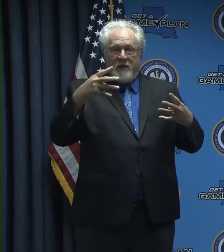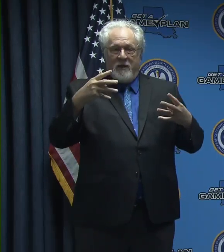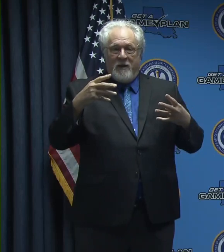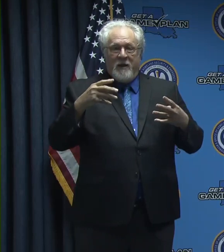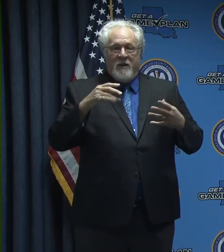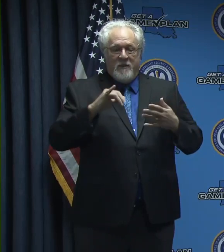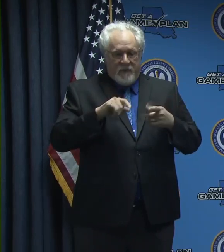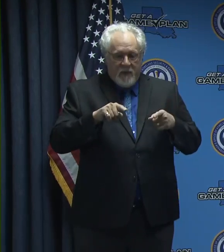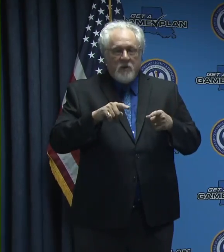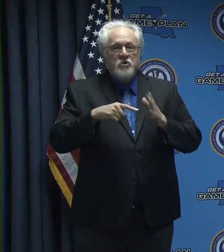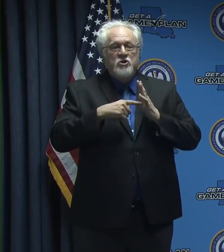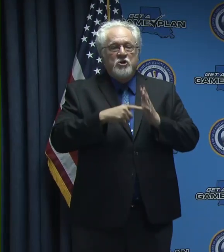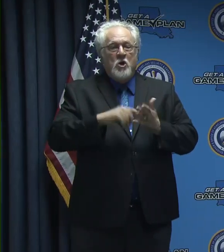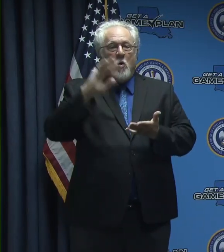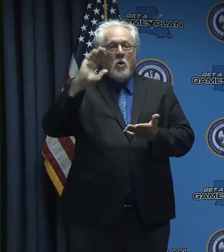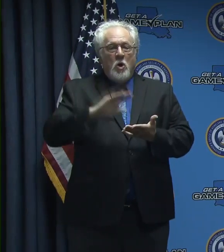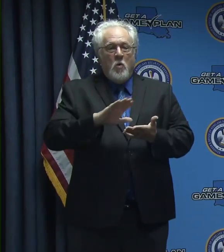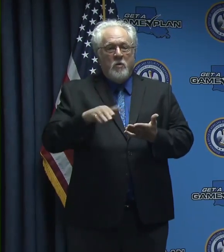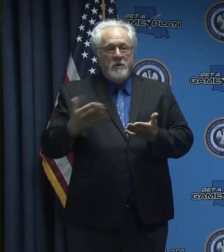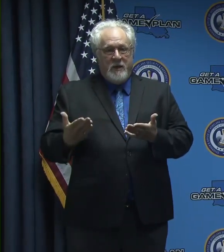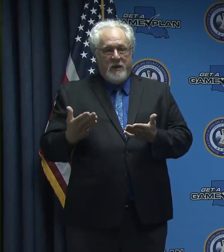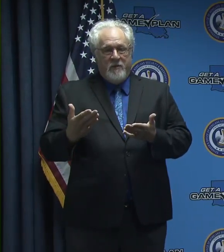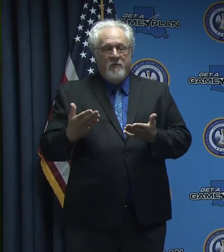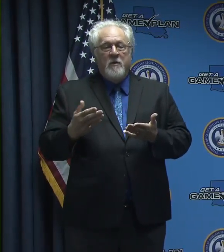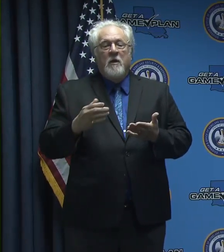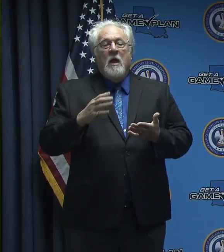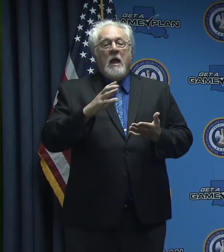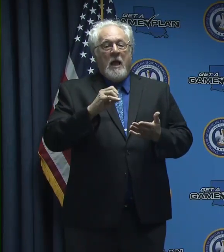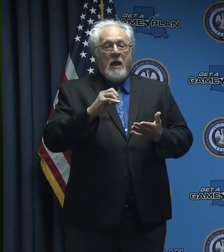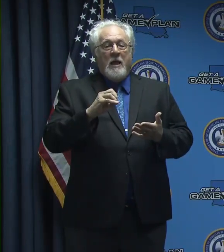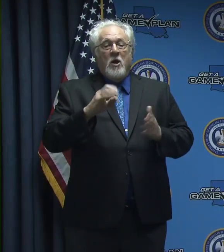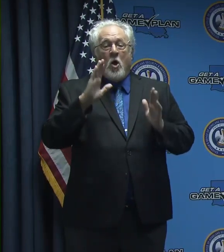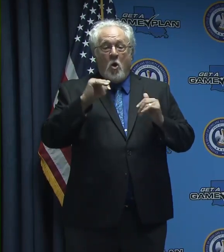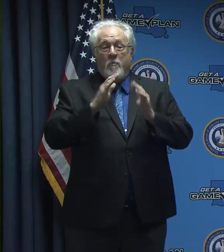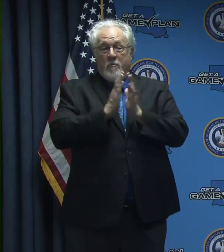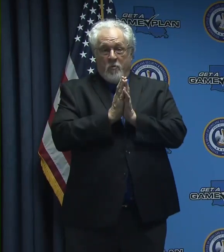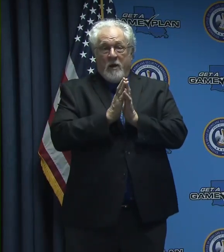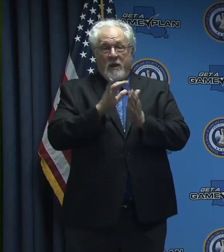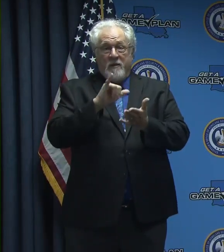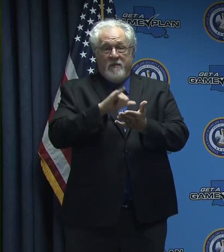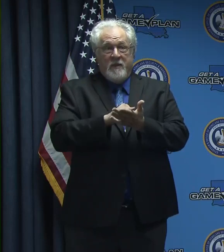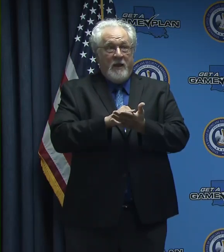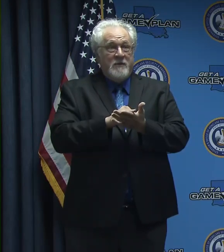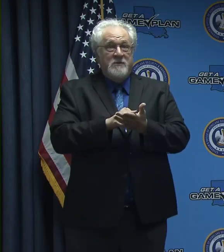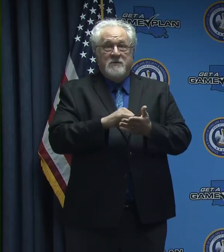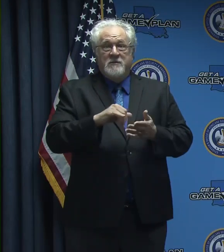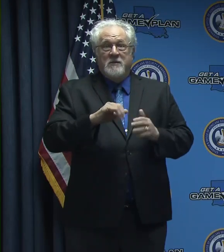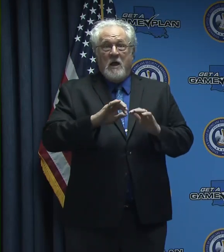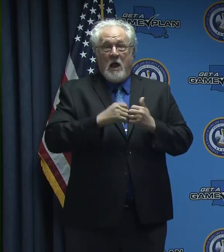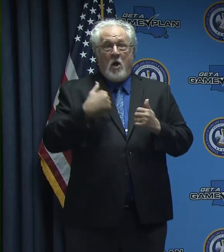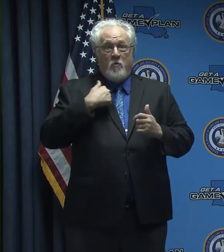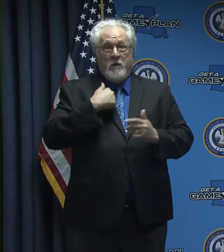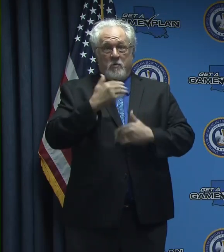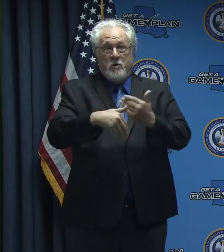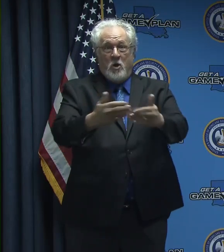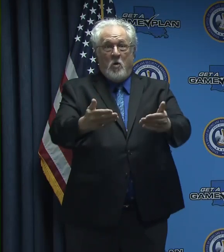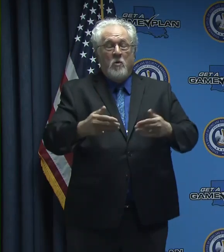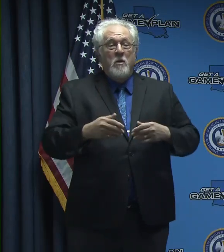that show a lower death total, and we certainly hope and pray that is the direction that we're going to